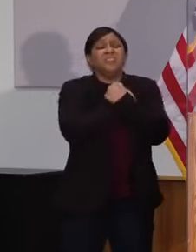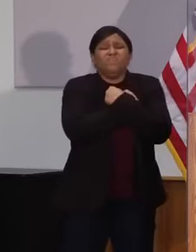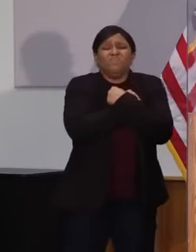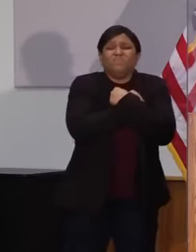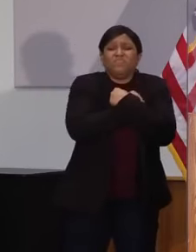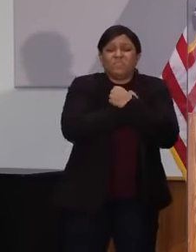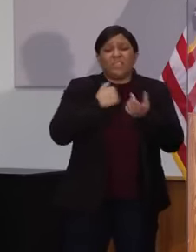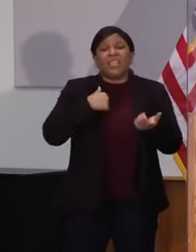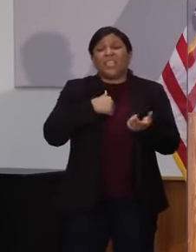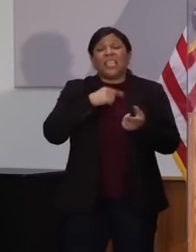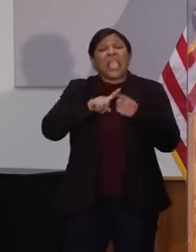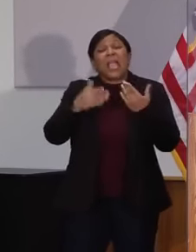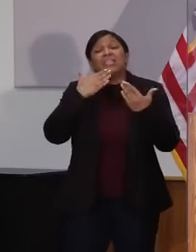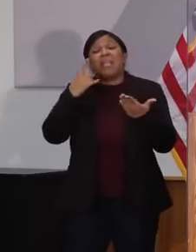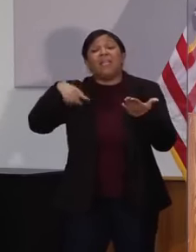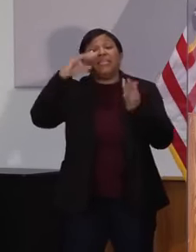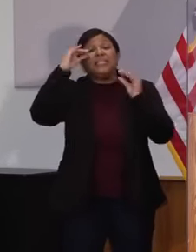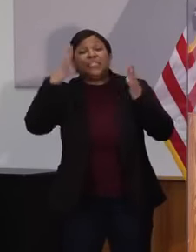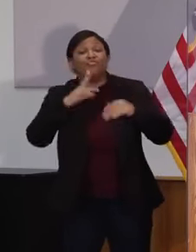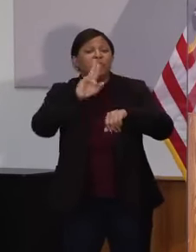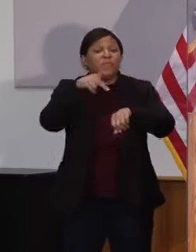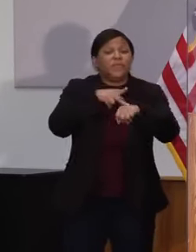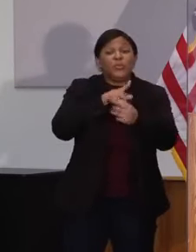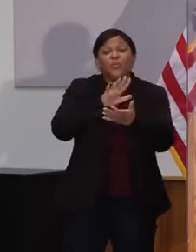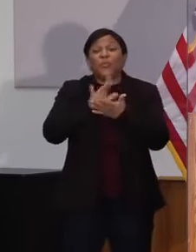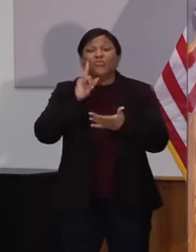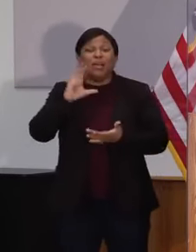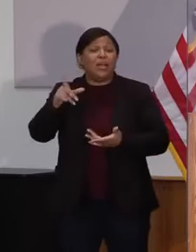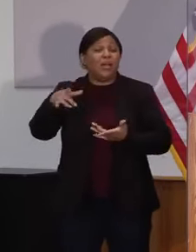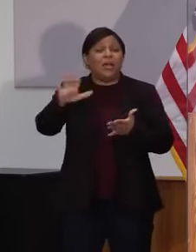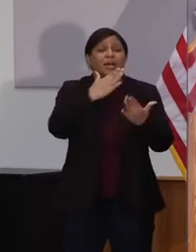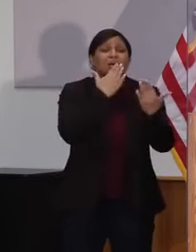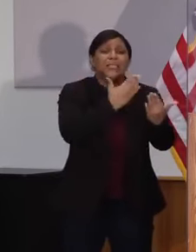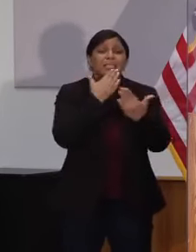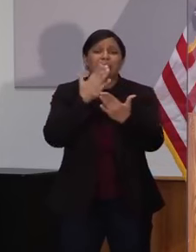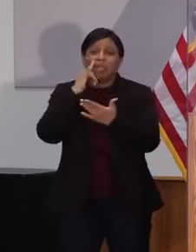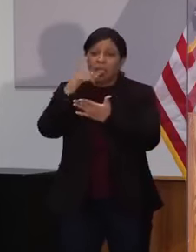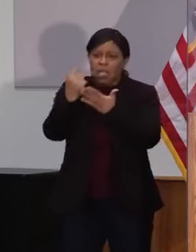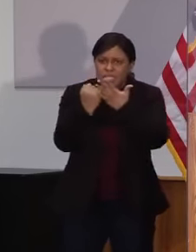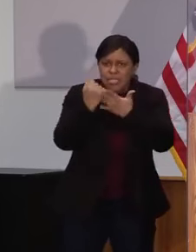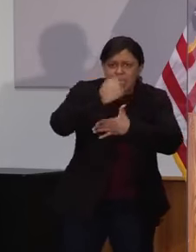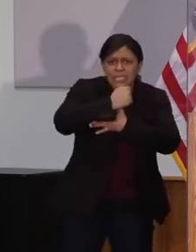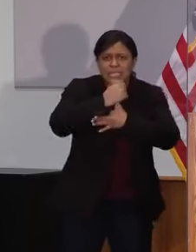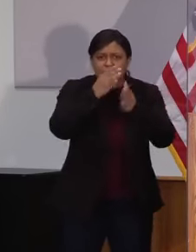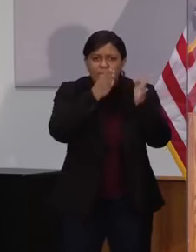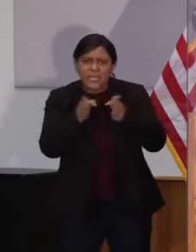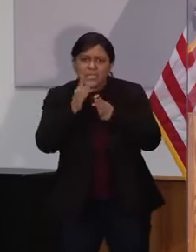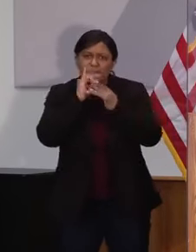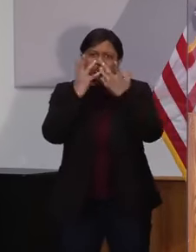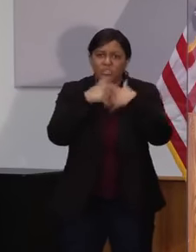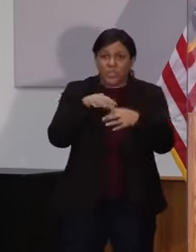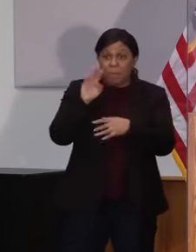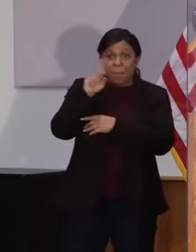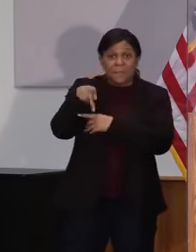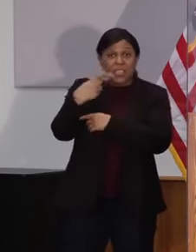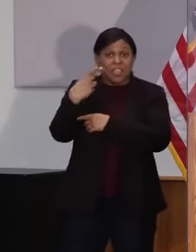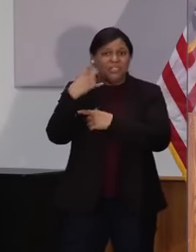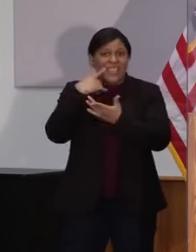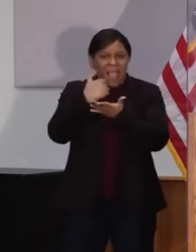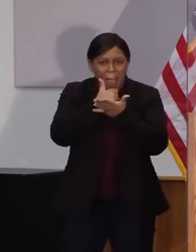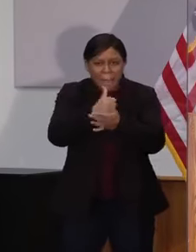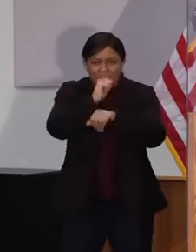our teachers, our principals, our school boards prioritizing, and then of course the Department of Health around that. So I'm feeling